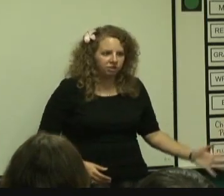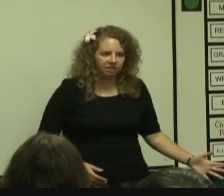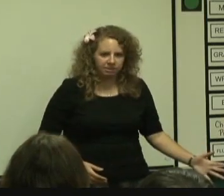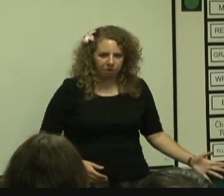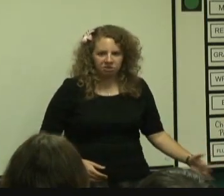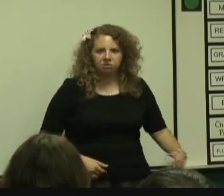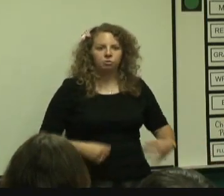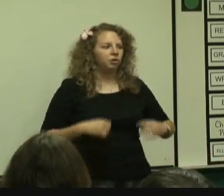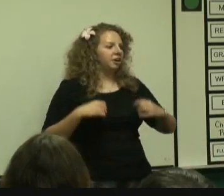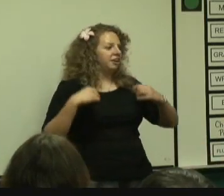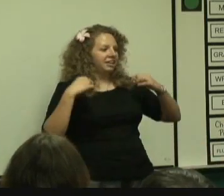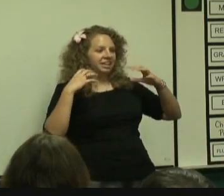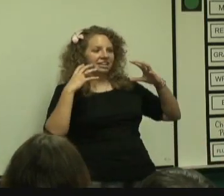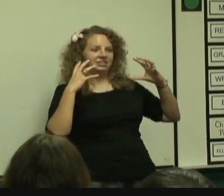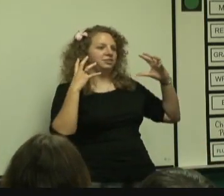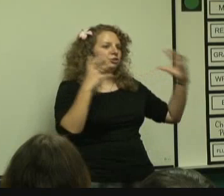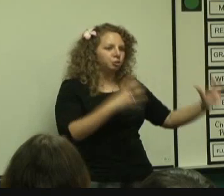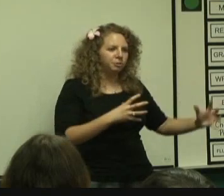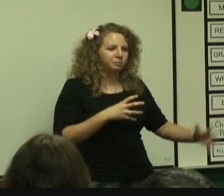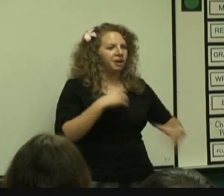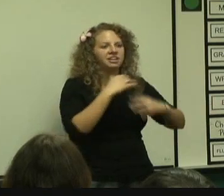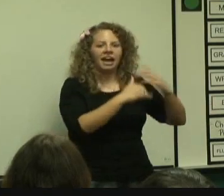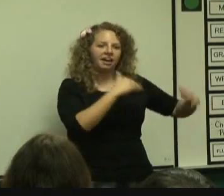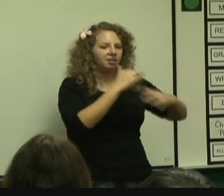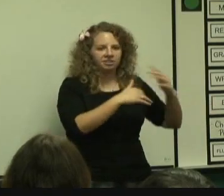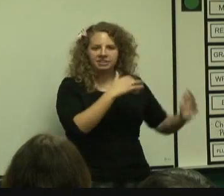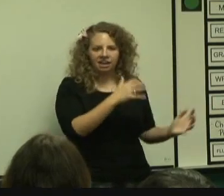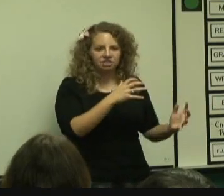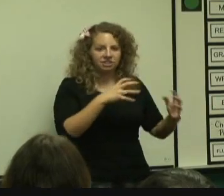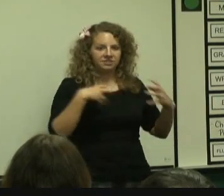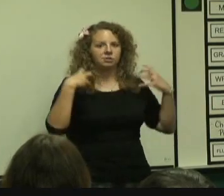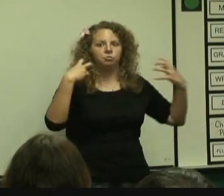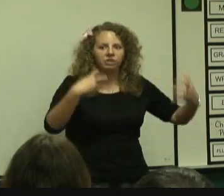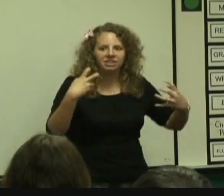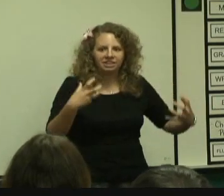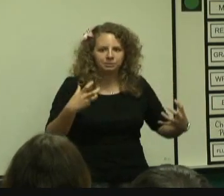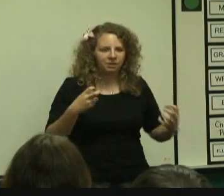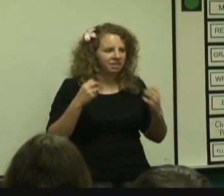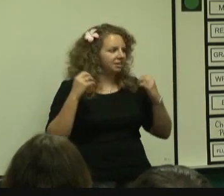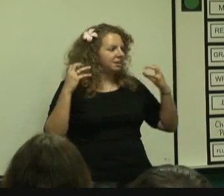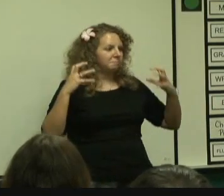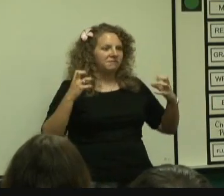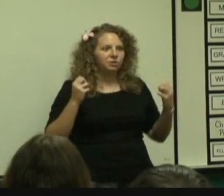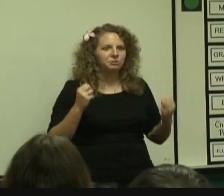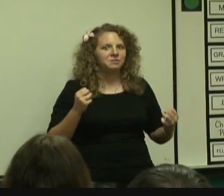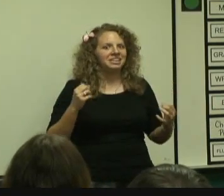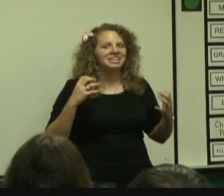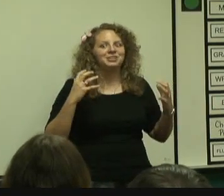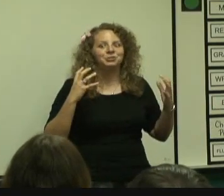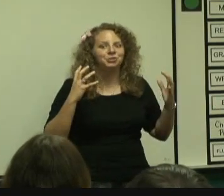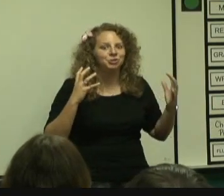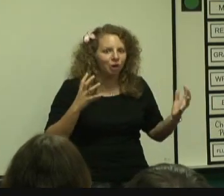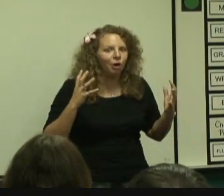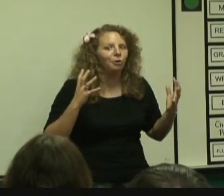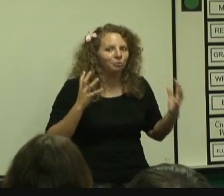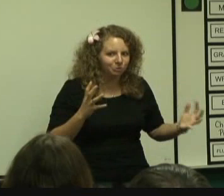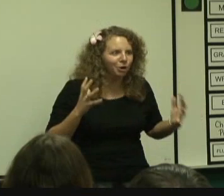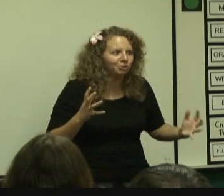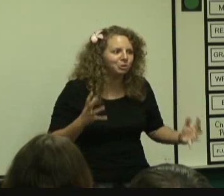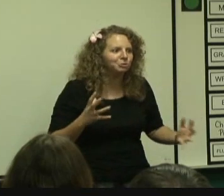really smart. Or he is super smart. I'd add all these adjectives that really explain, and my voice would be like, he is so, so, so